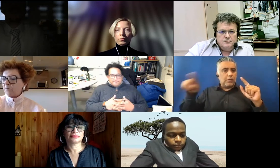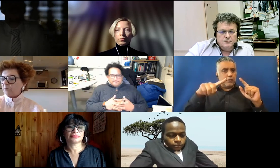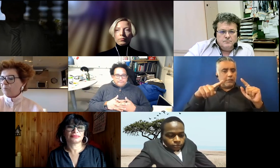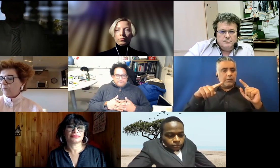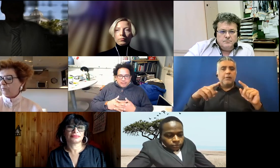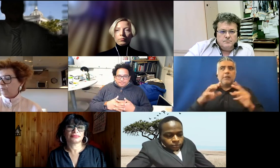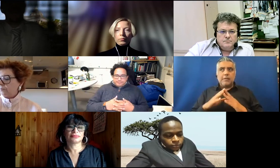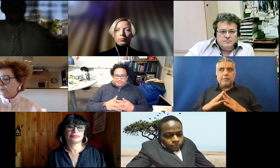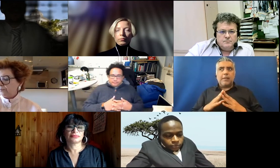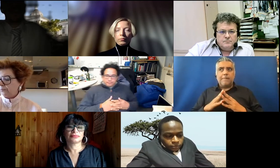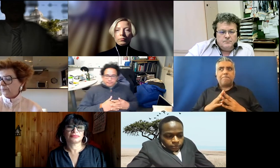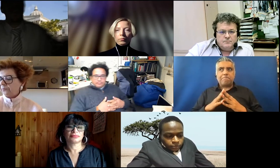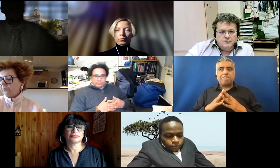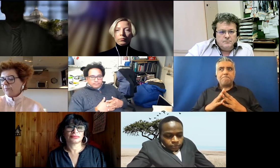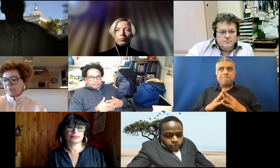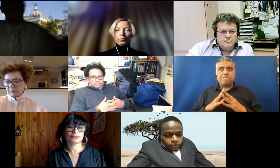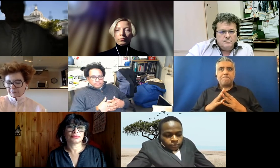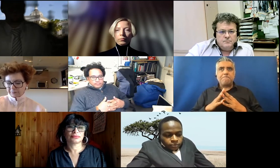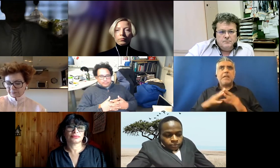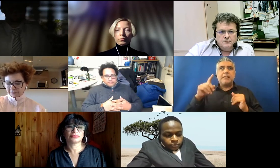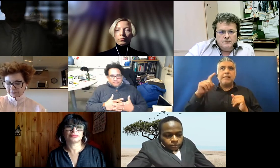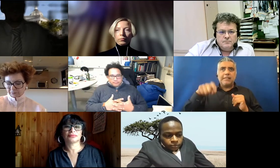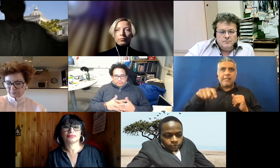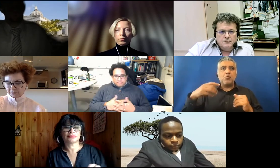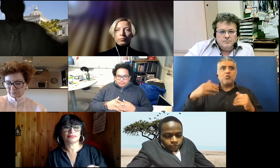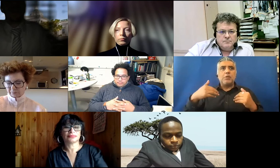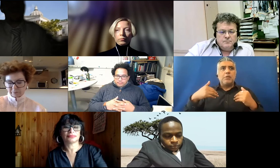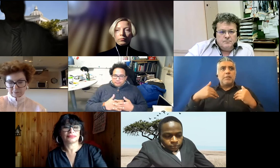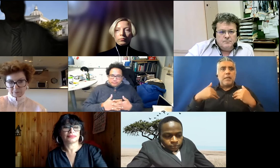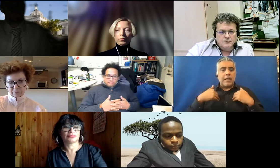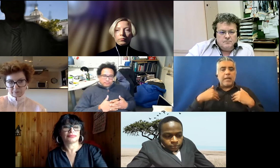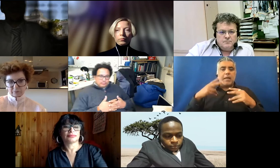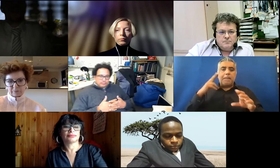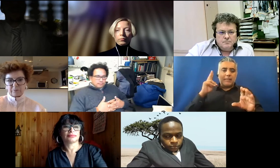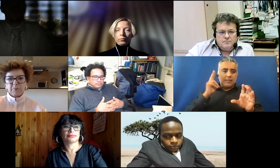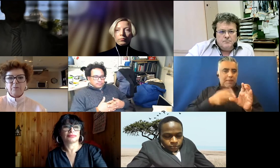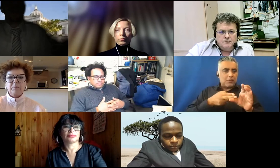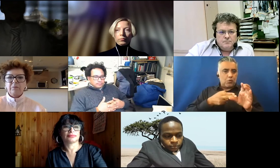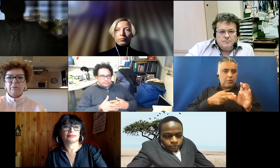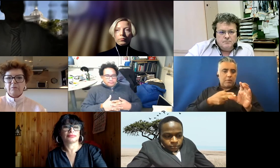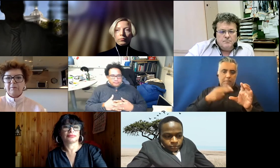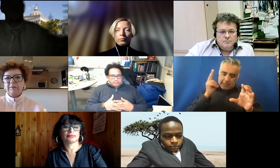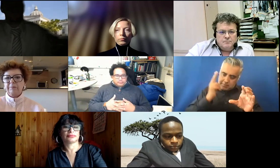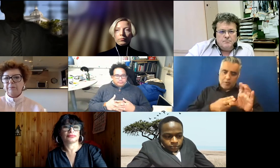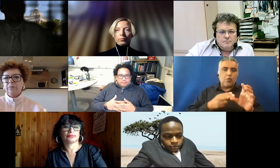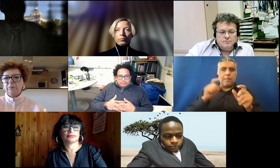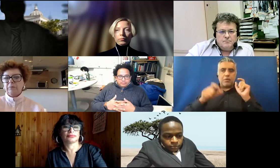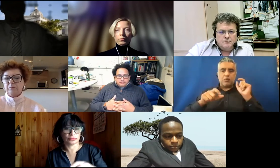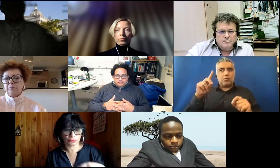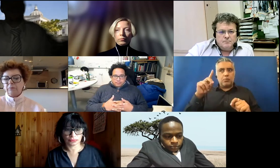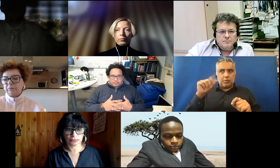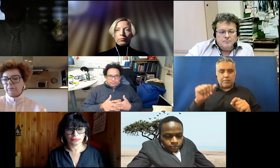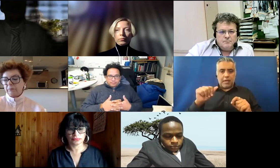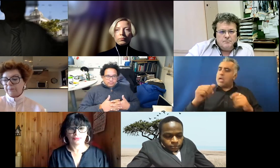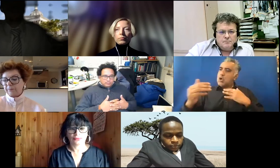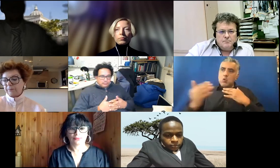that really there needs to be participation from disabled people, regardless